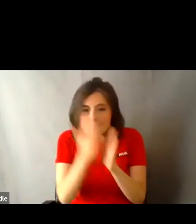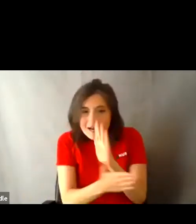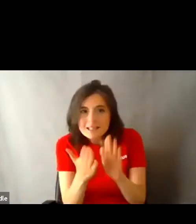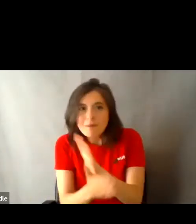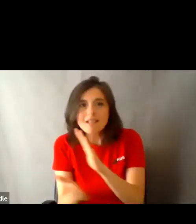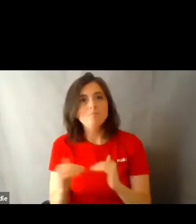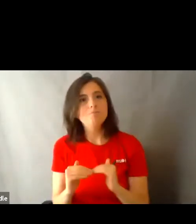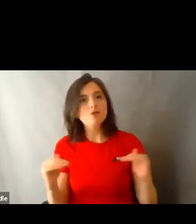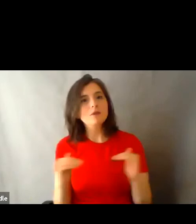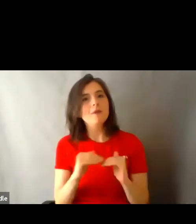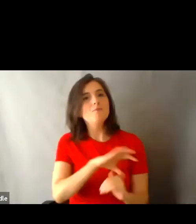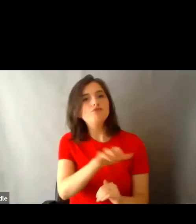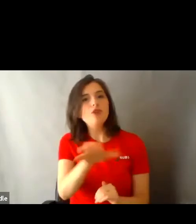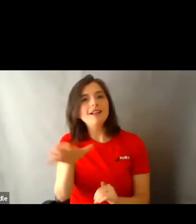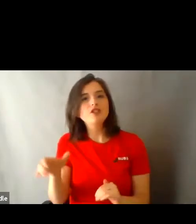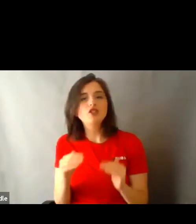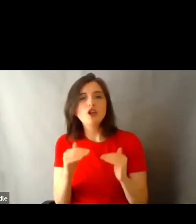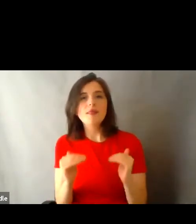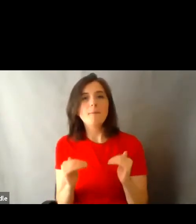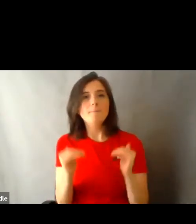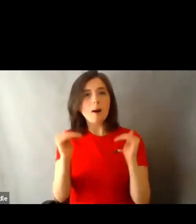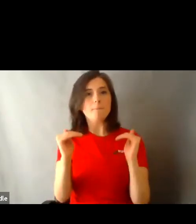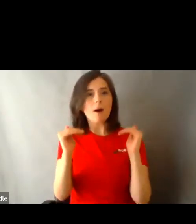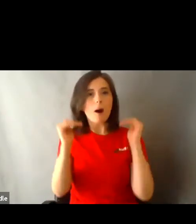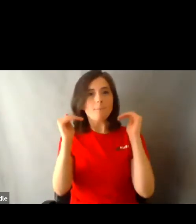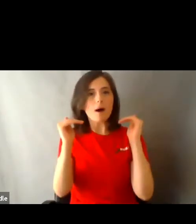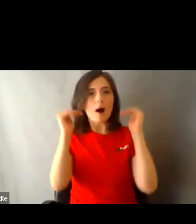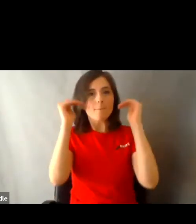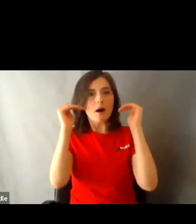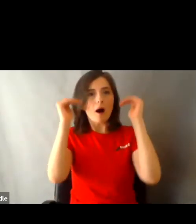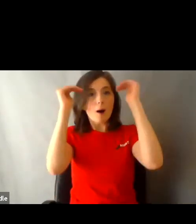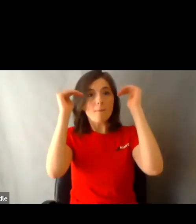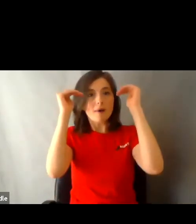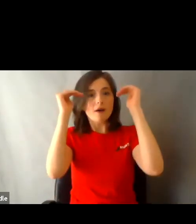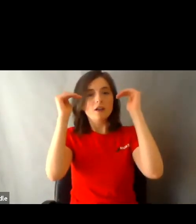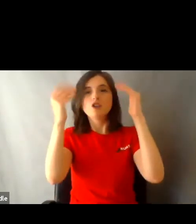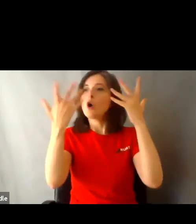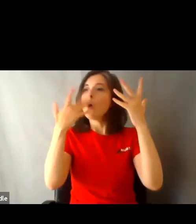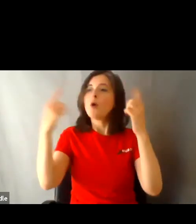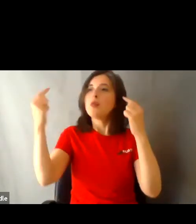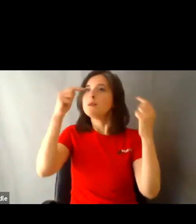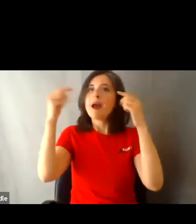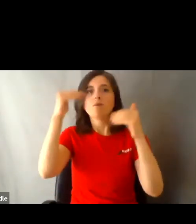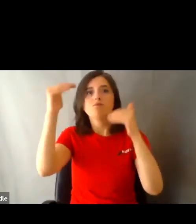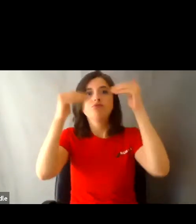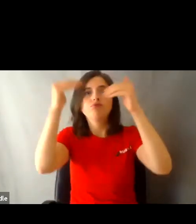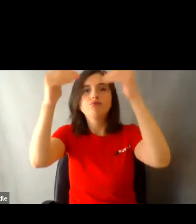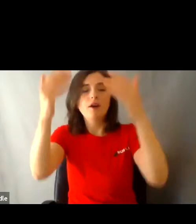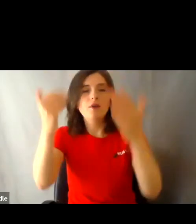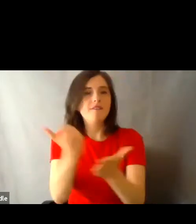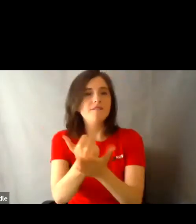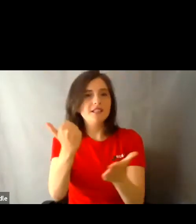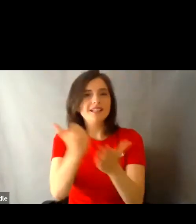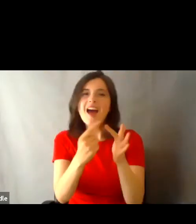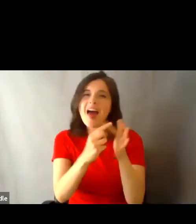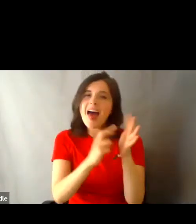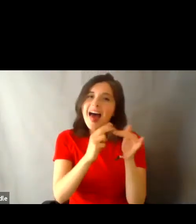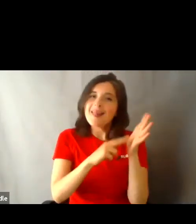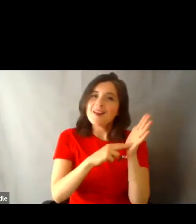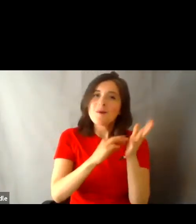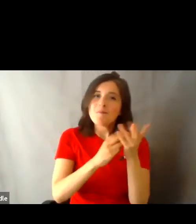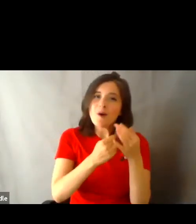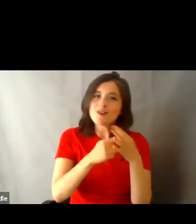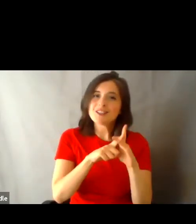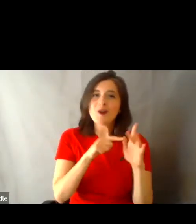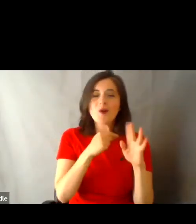unions and pushing those up the scale to take that debate forward. And it was brilliant the other year. Ellen Morrison, who's behind the